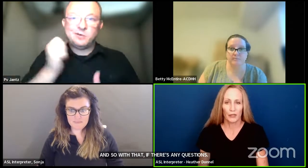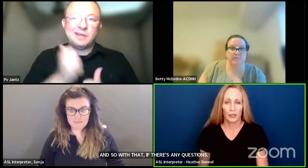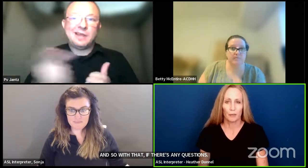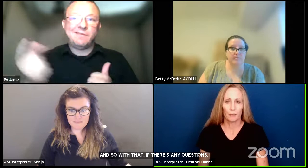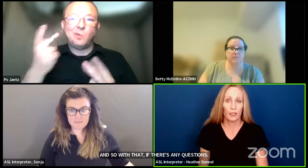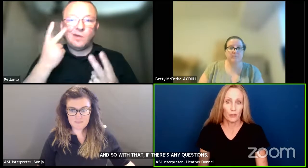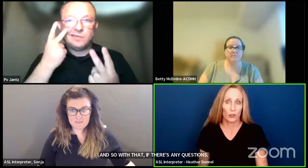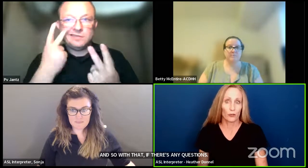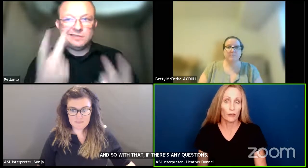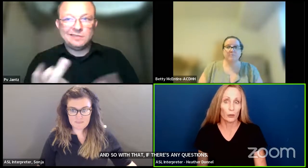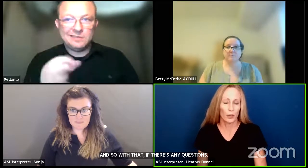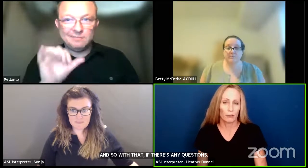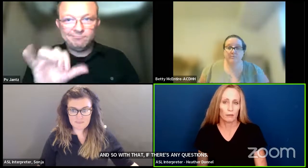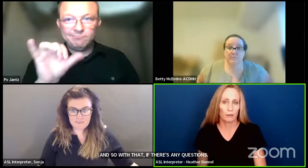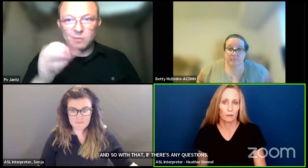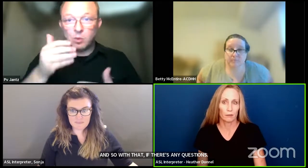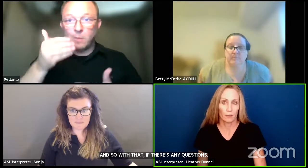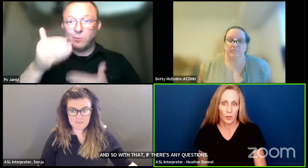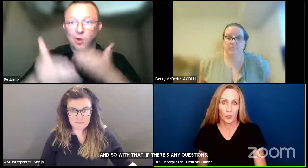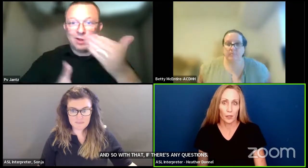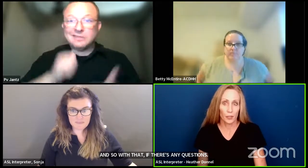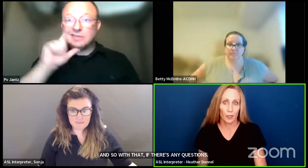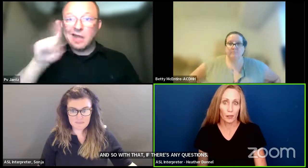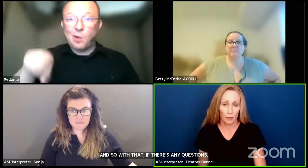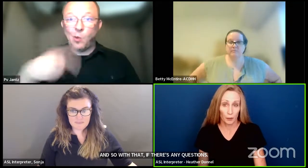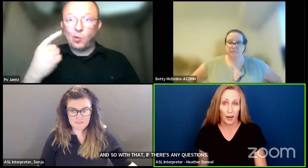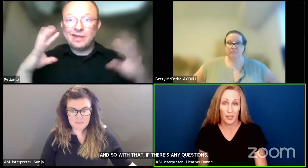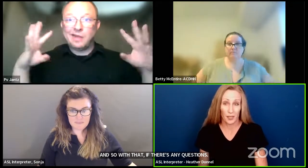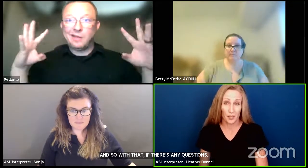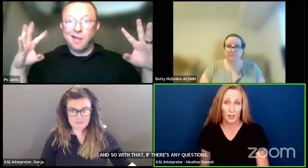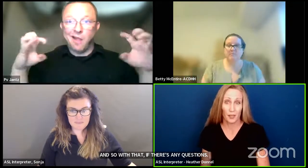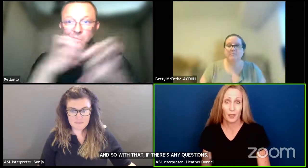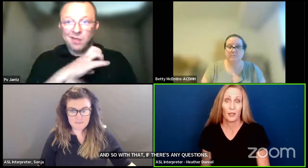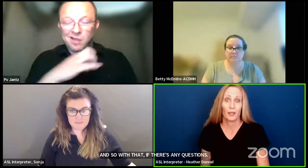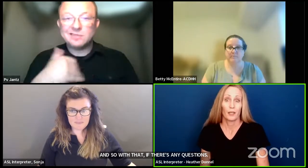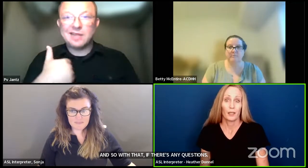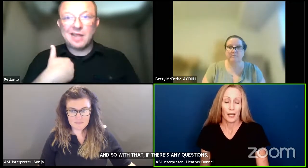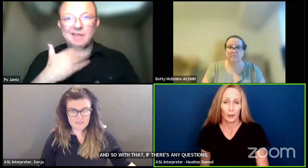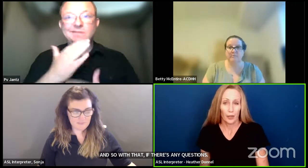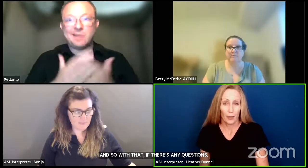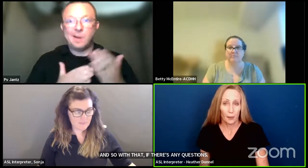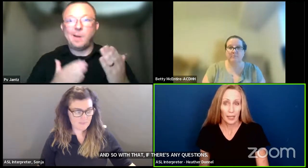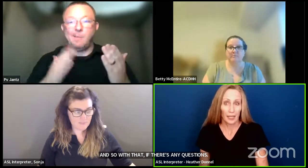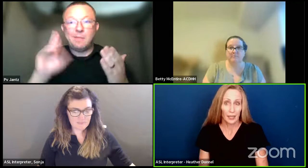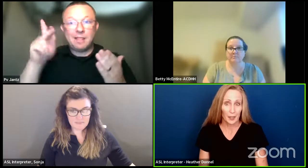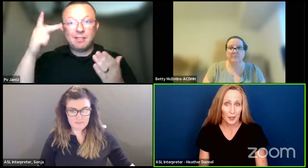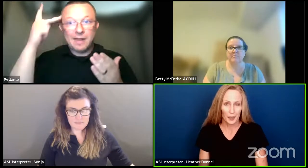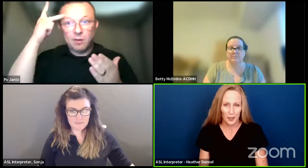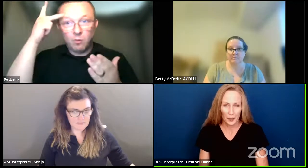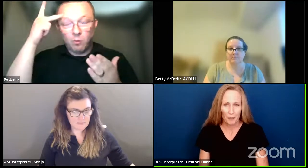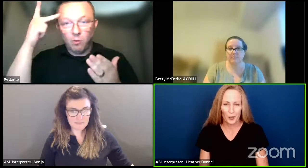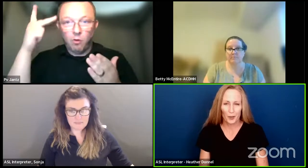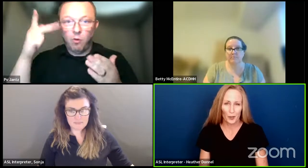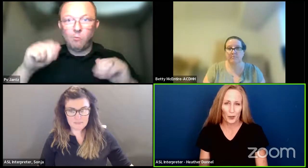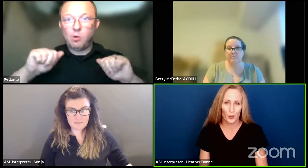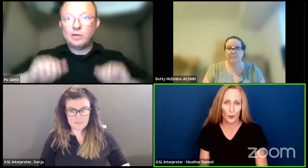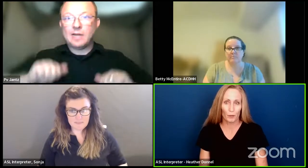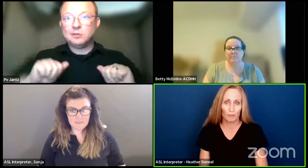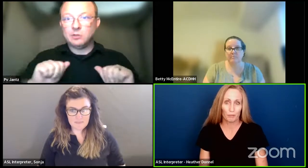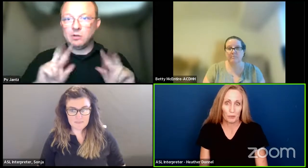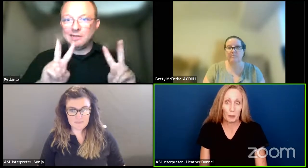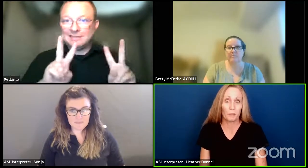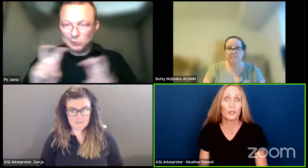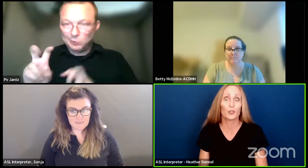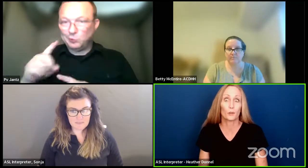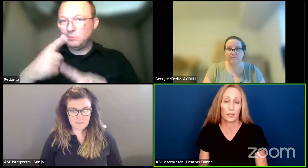I think it's very beneficial for everyone to see the process, not only how complicated it is, but there's